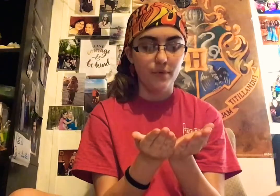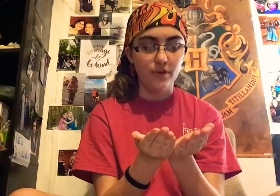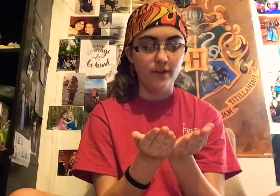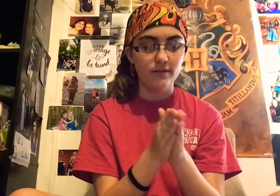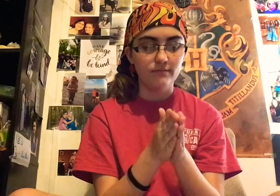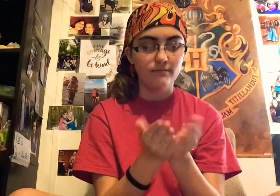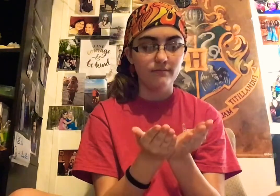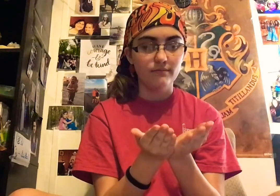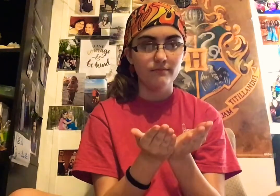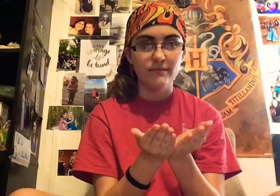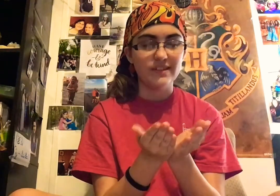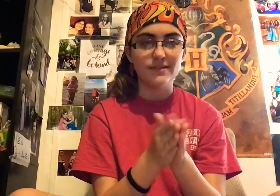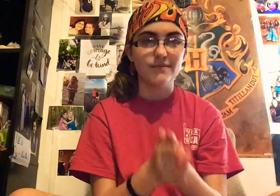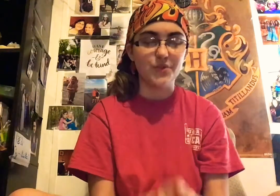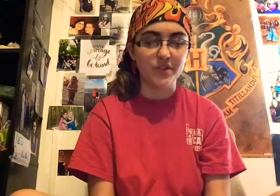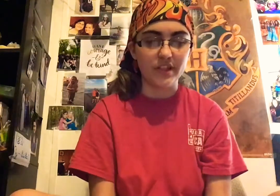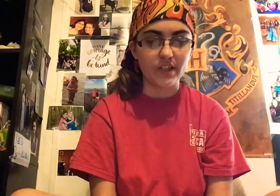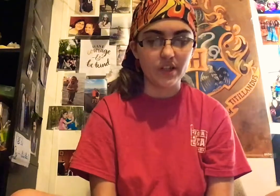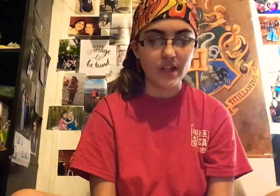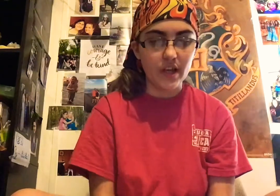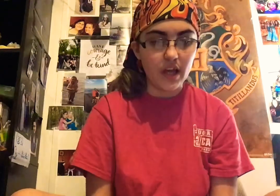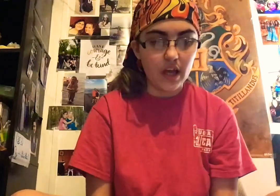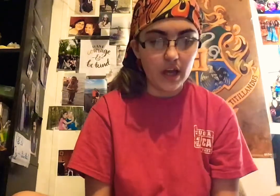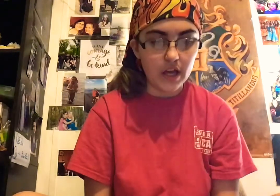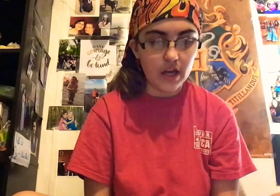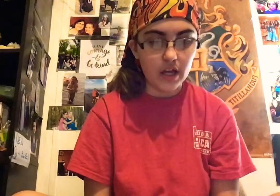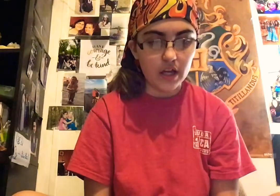book. It's really not that hard.